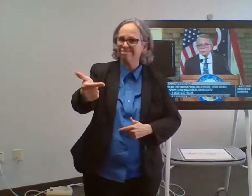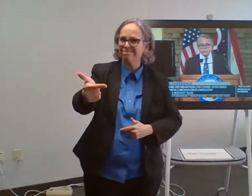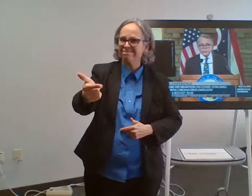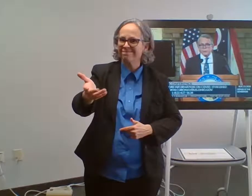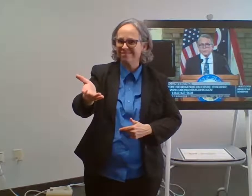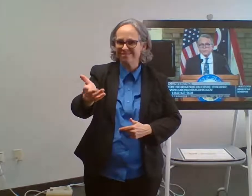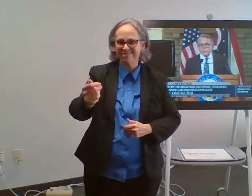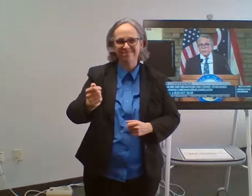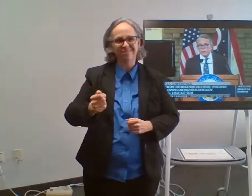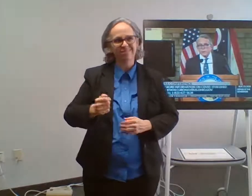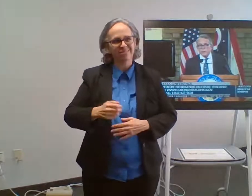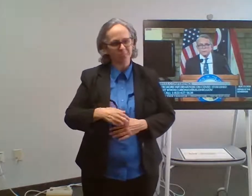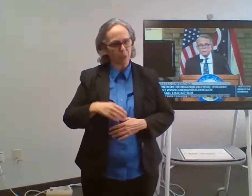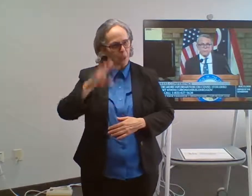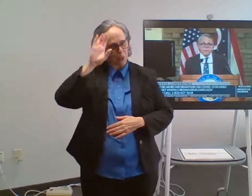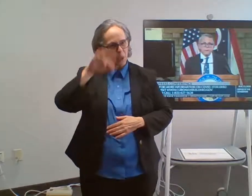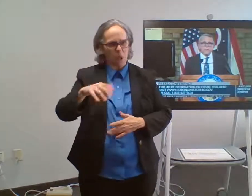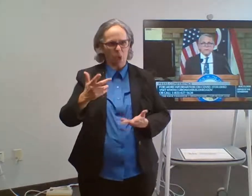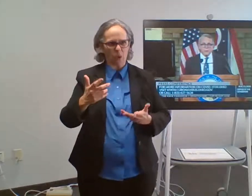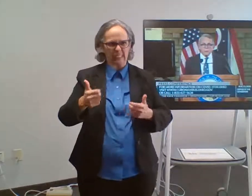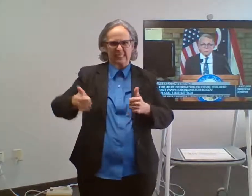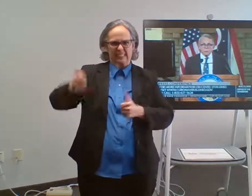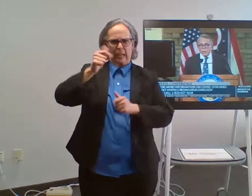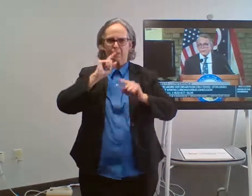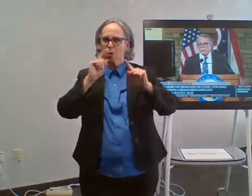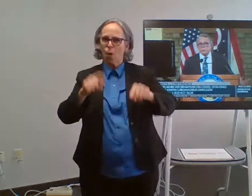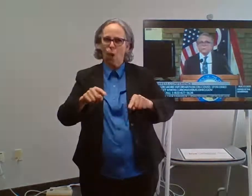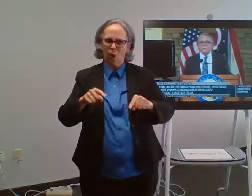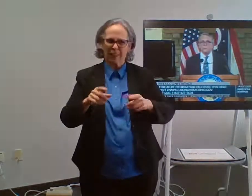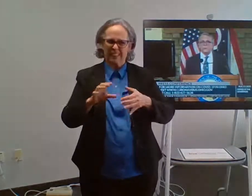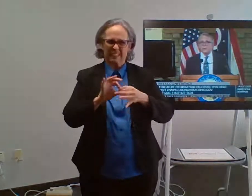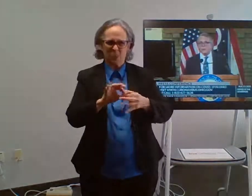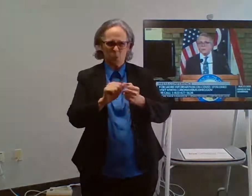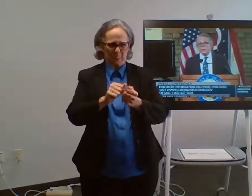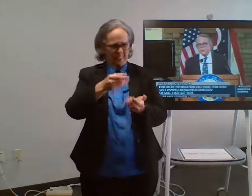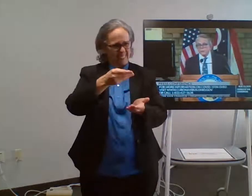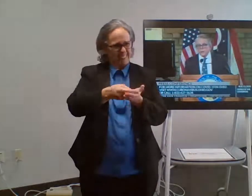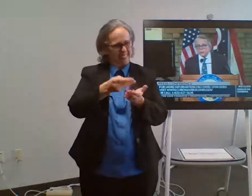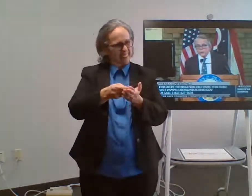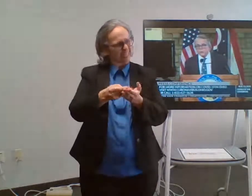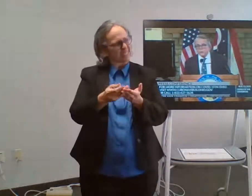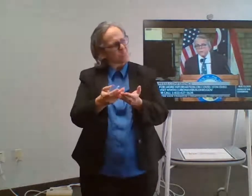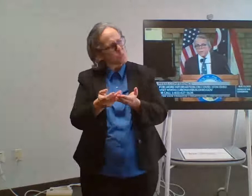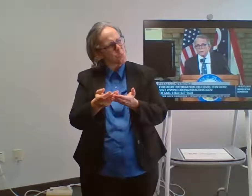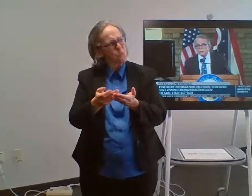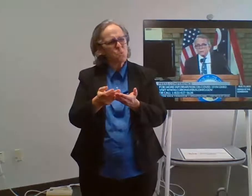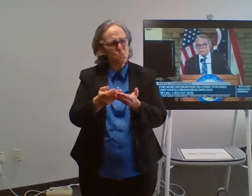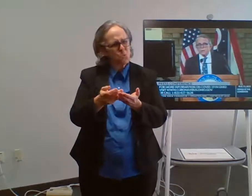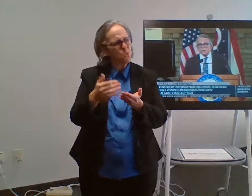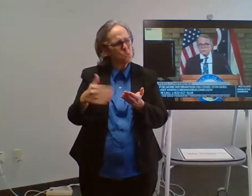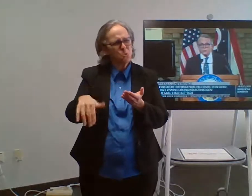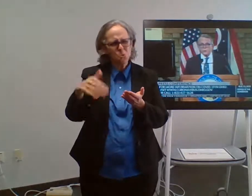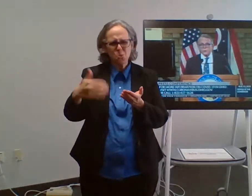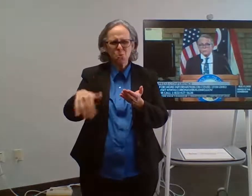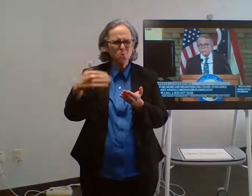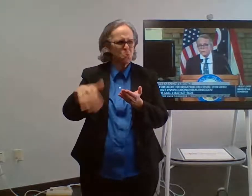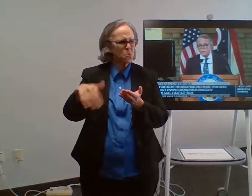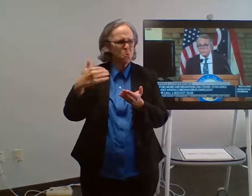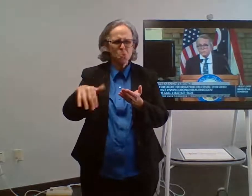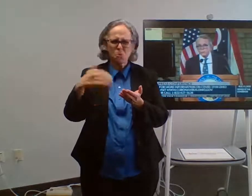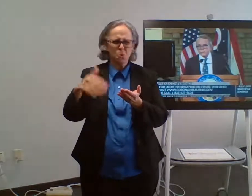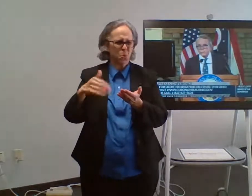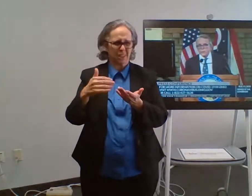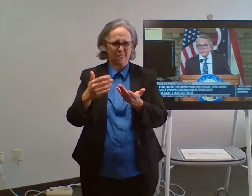orders, particularly in this area of spending, are blunt instruments. And it's much better if Congress can do what